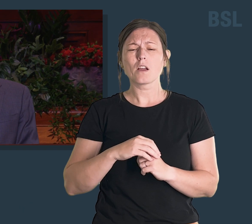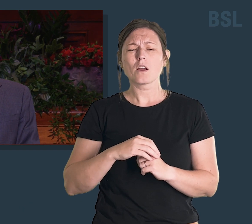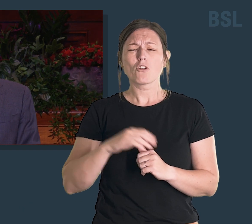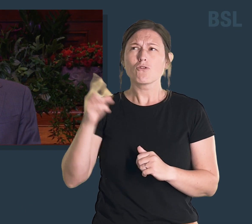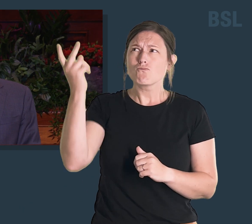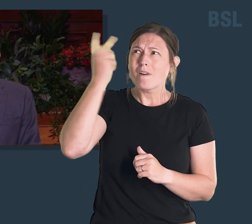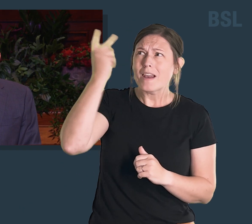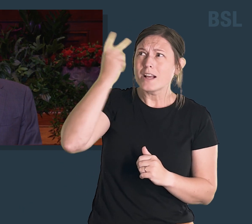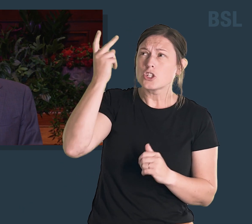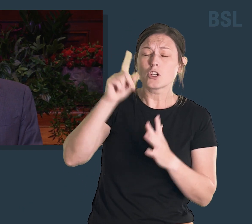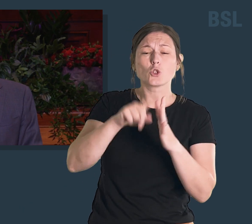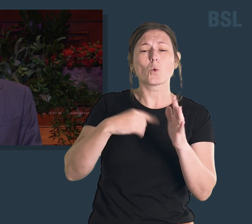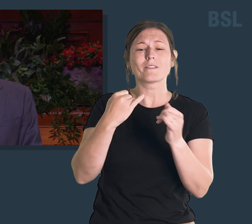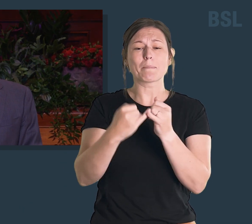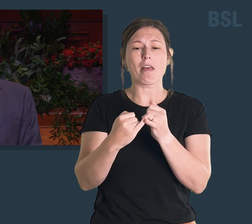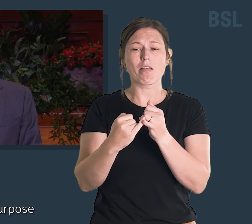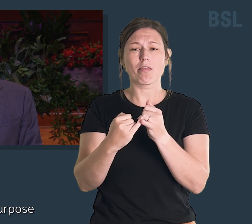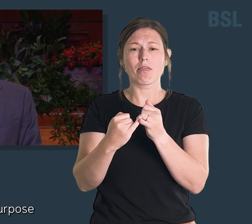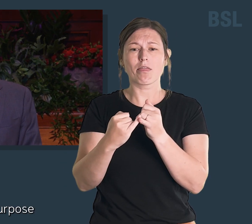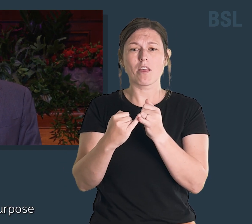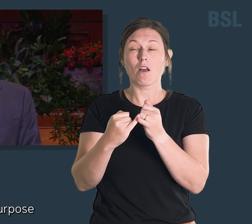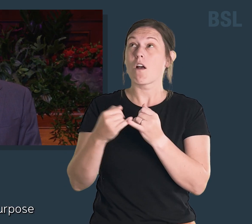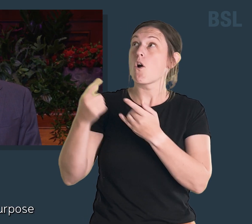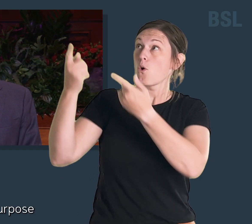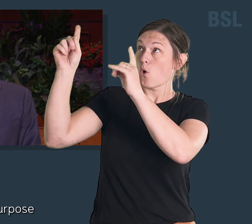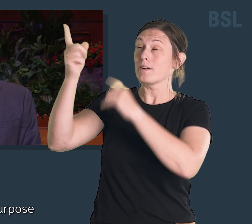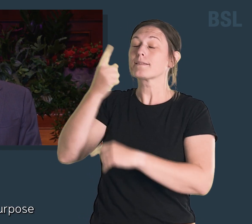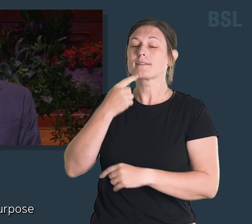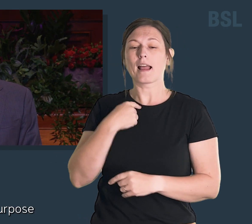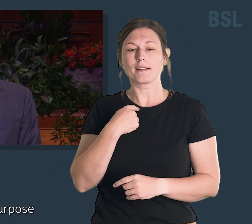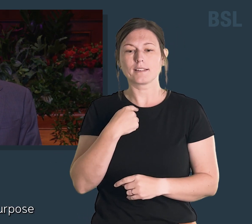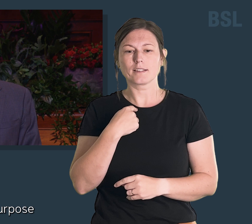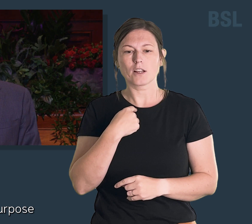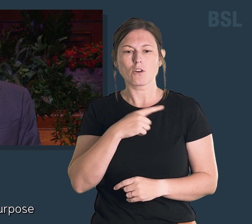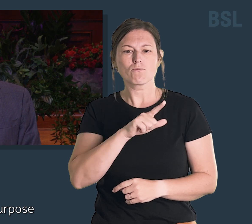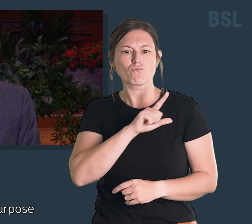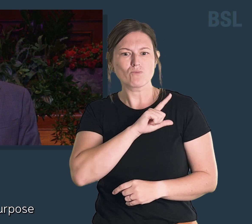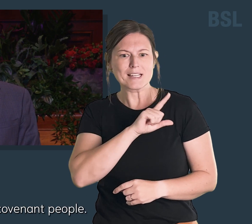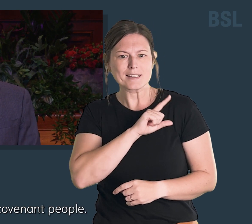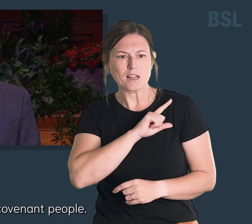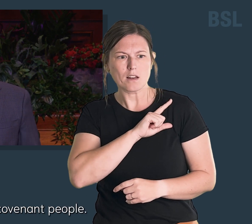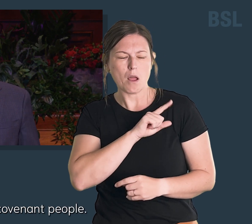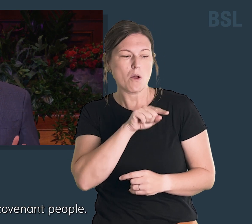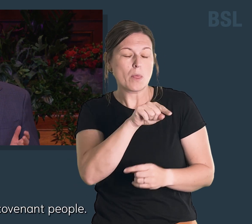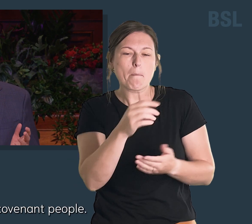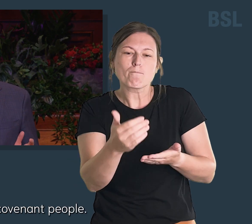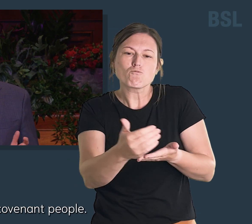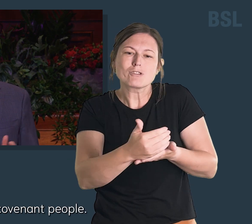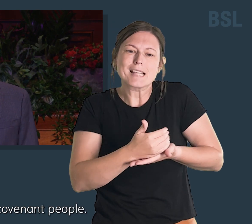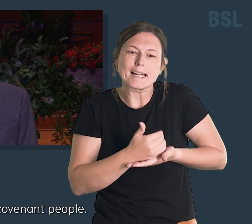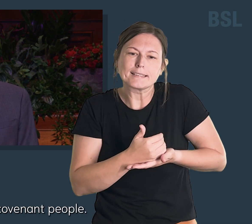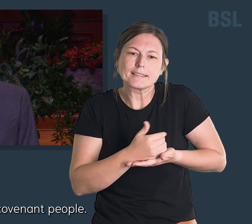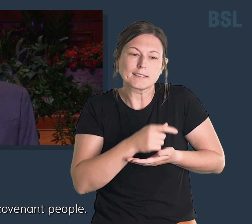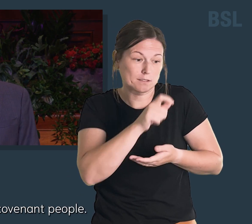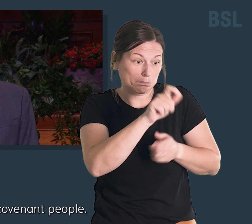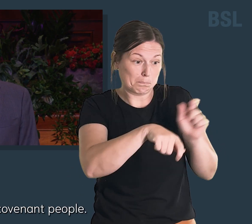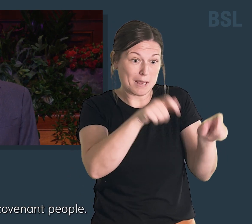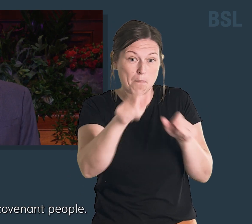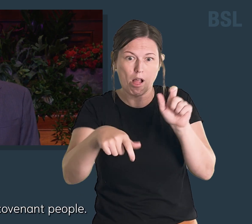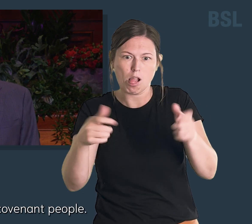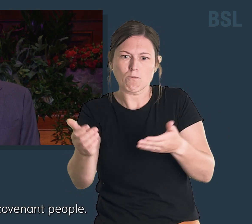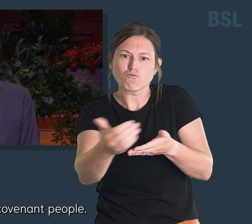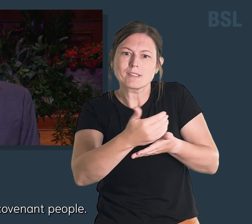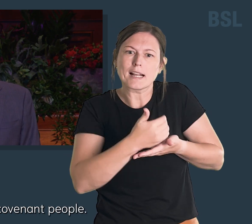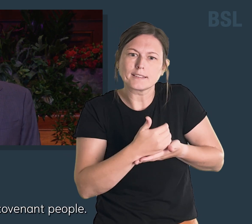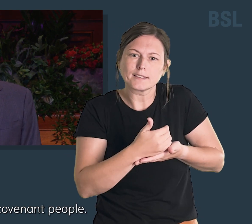By revelation to the Prophet Joseph Smith, the Lord identified one purpose as the protection of the